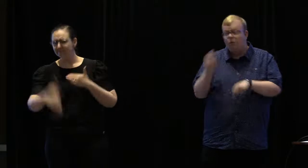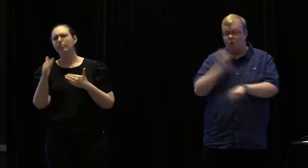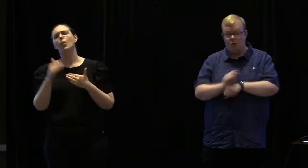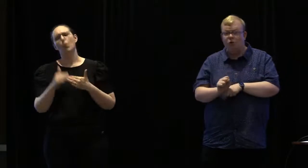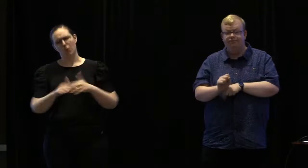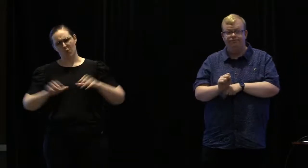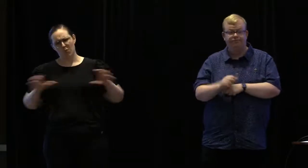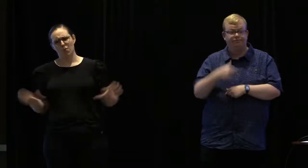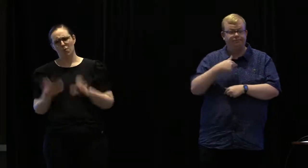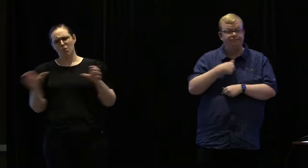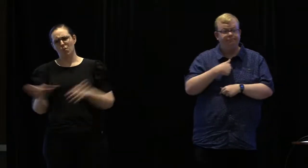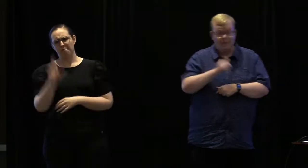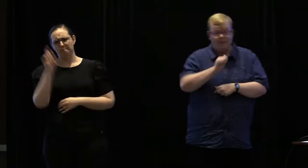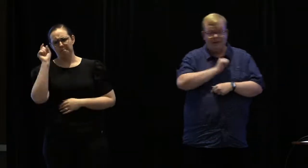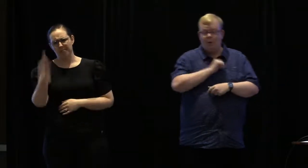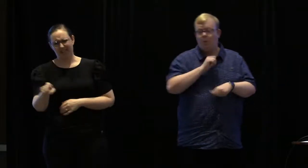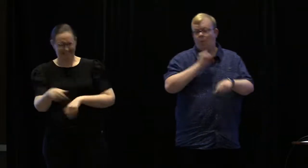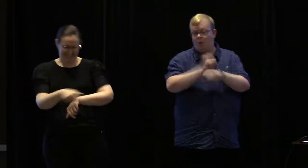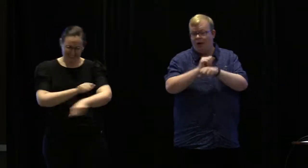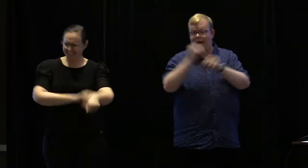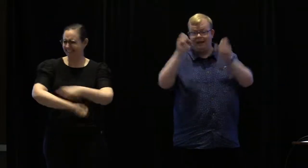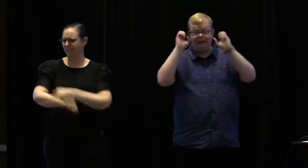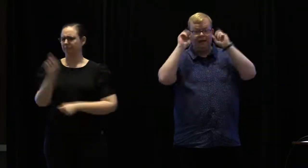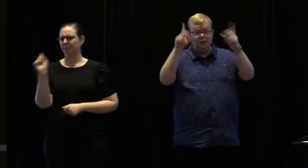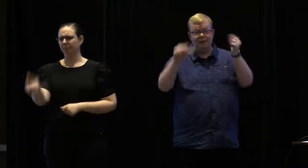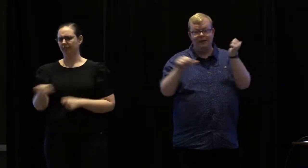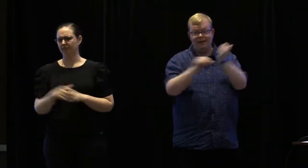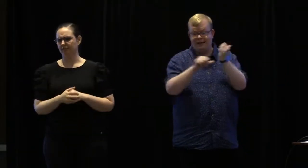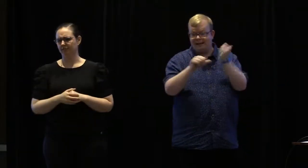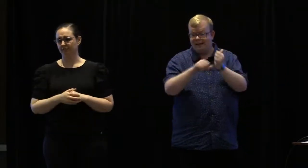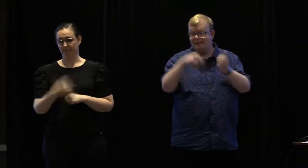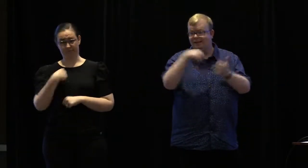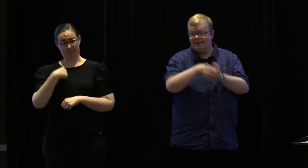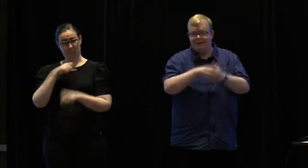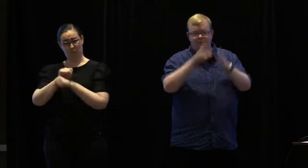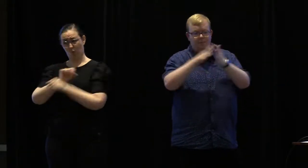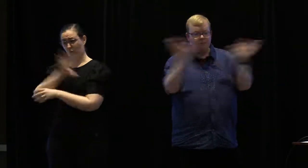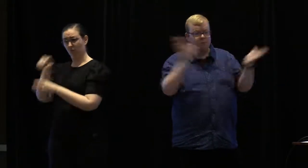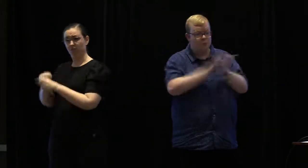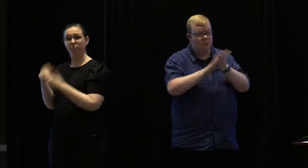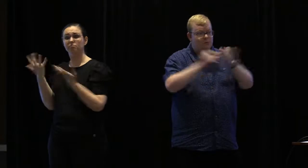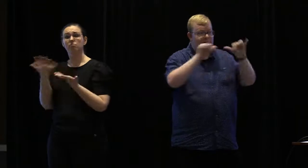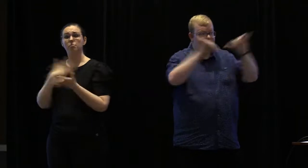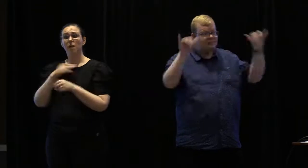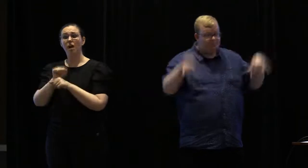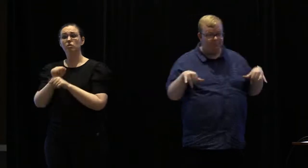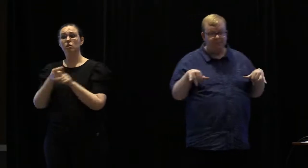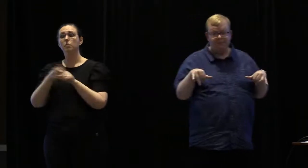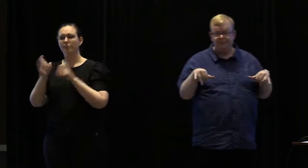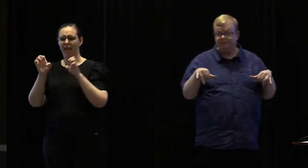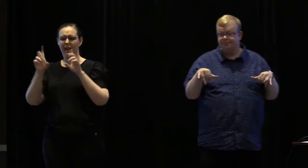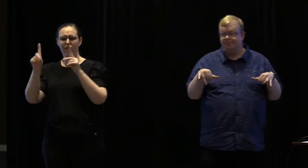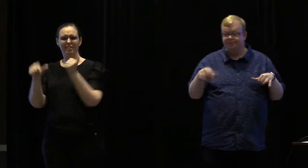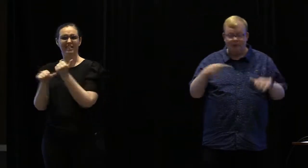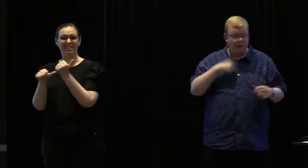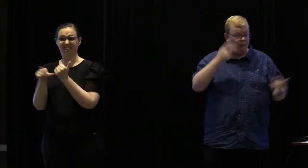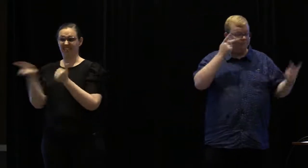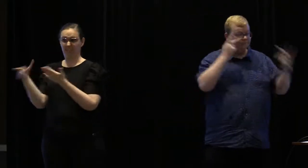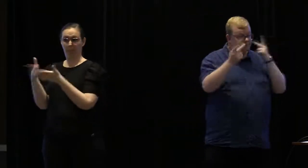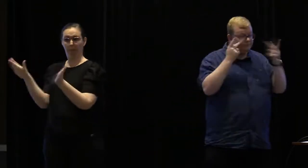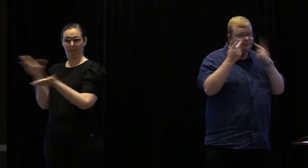work left to do. A lot of work. I work as an education assistant in the public school